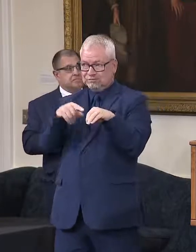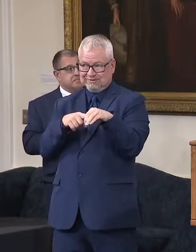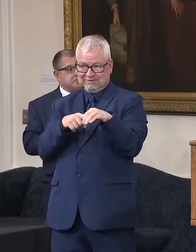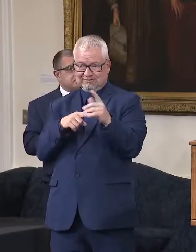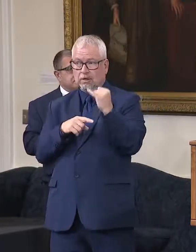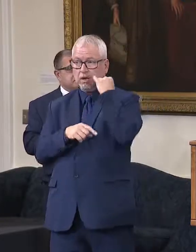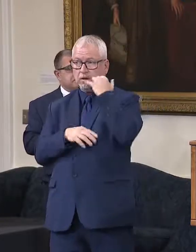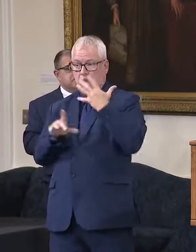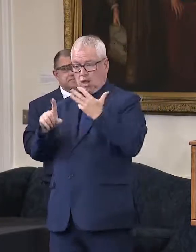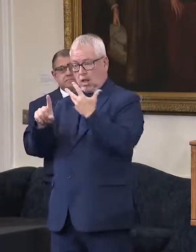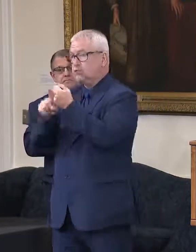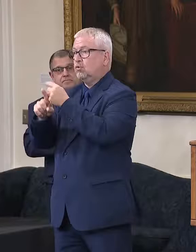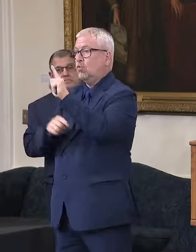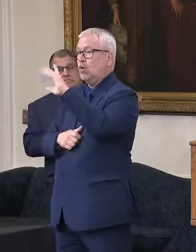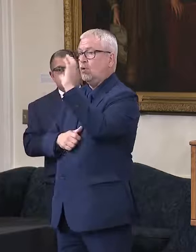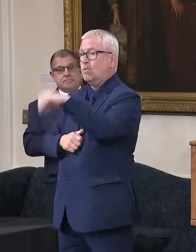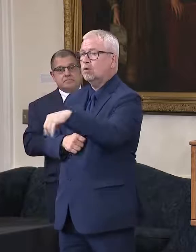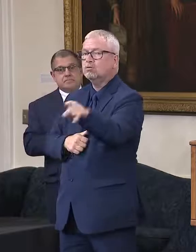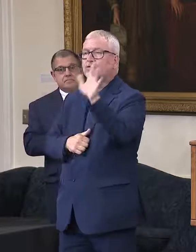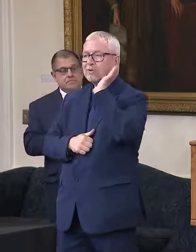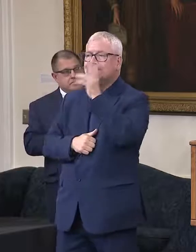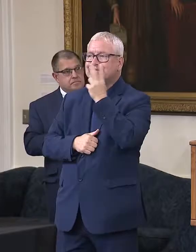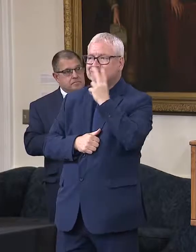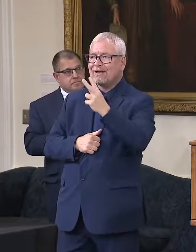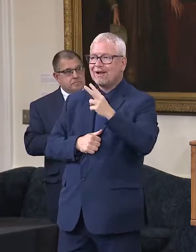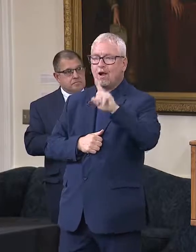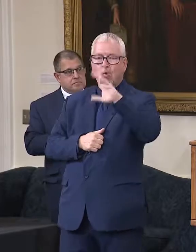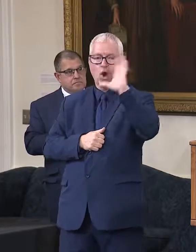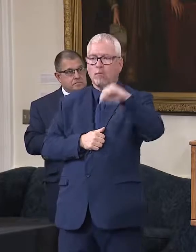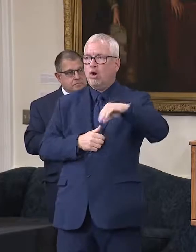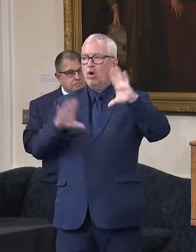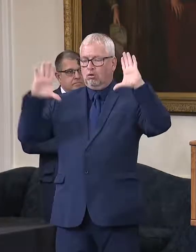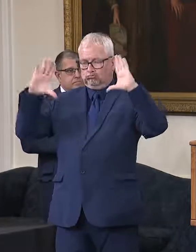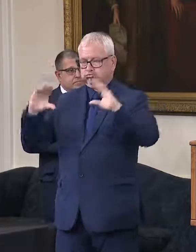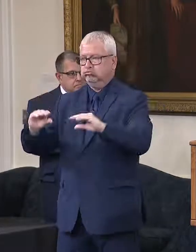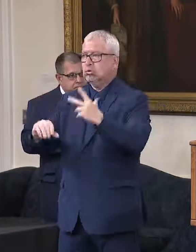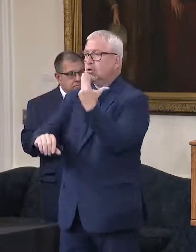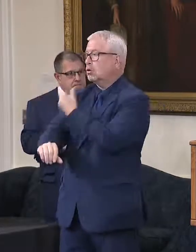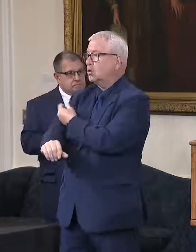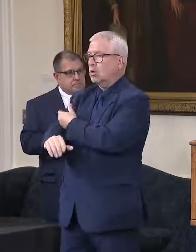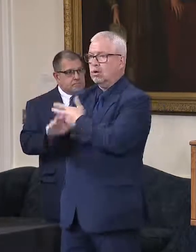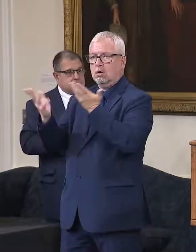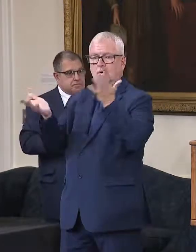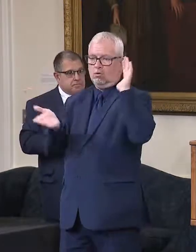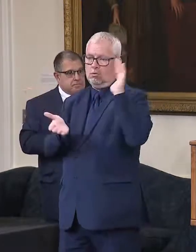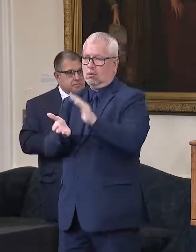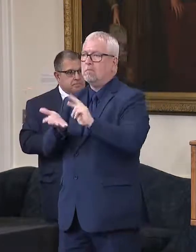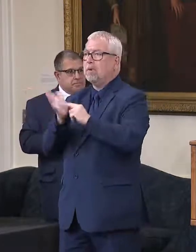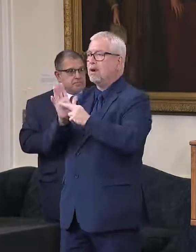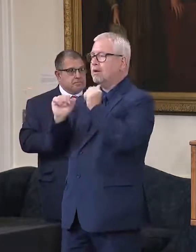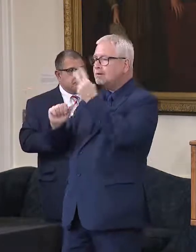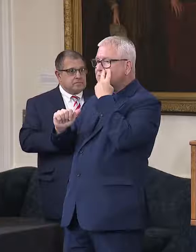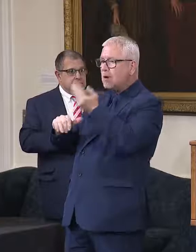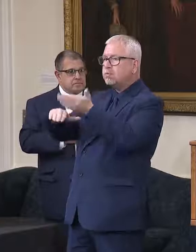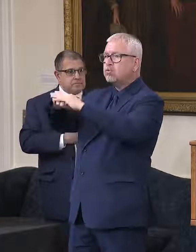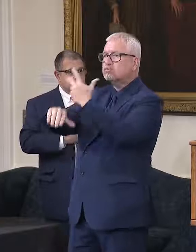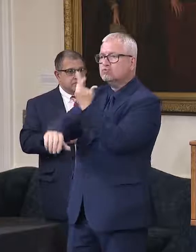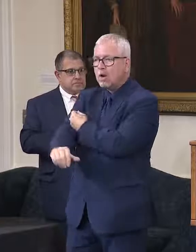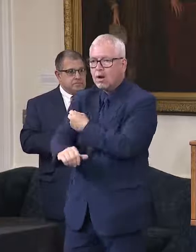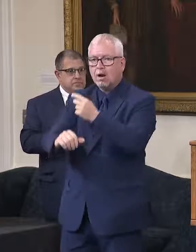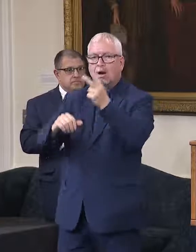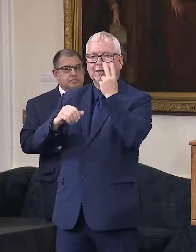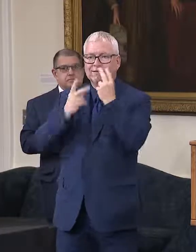waning immunity, that haven't gotten a booster. So it's less than 14% of the people are responsible